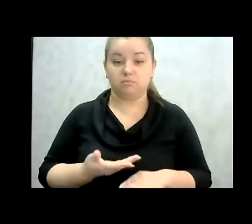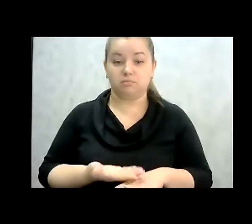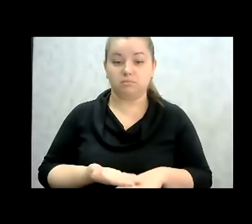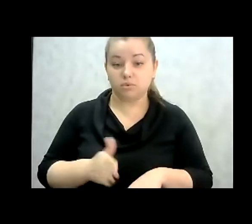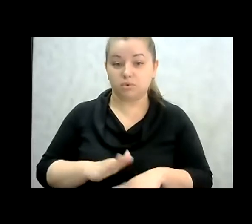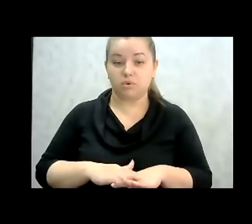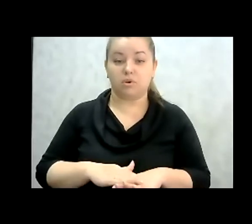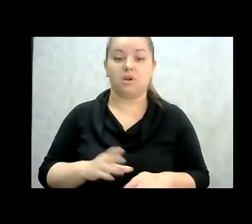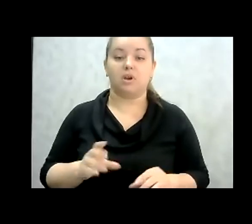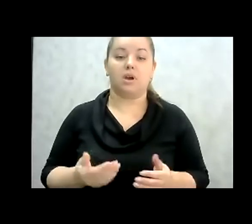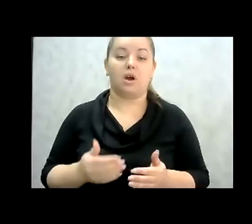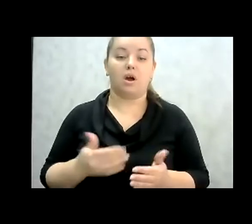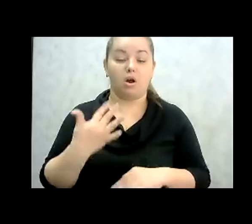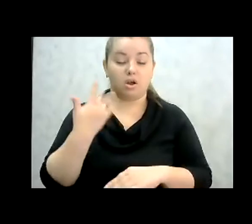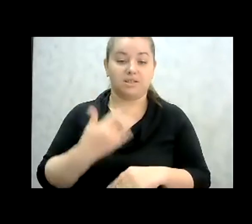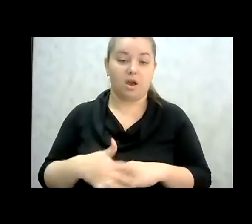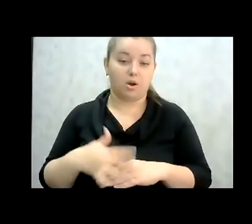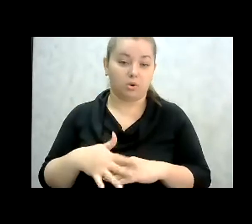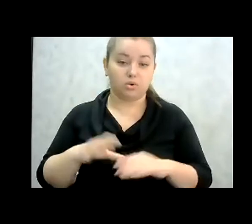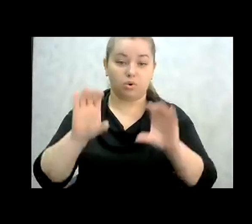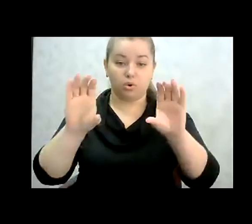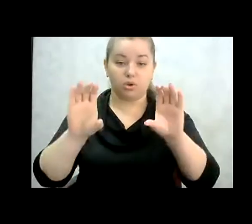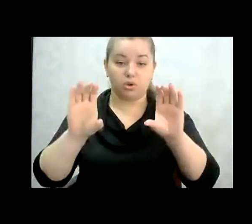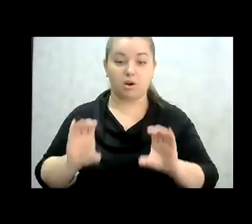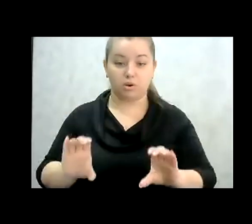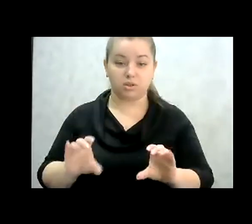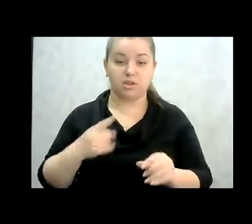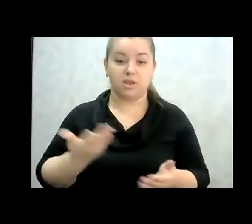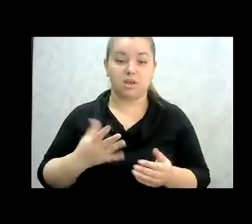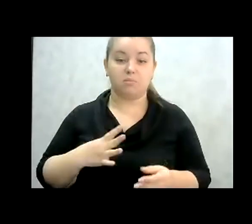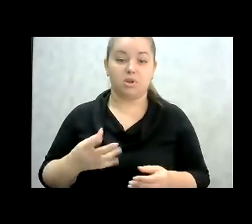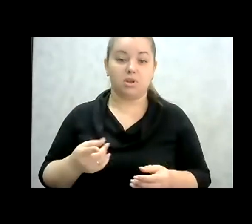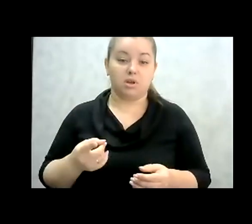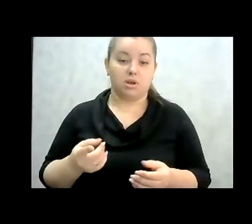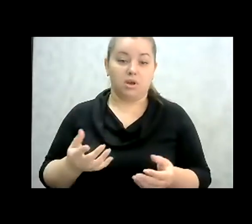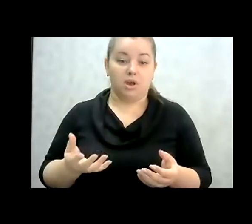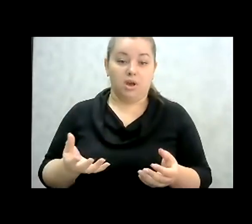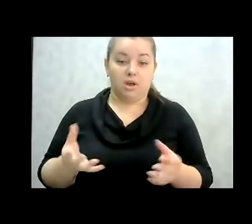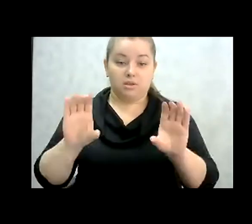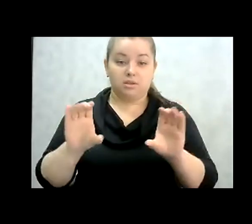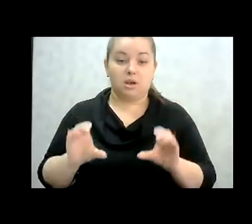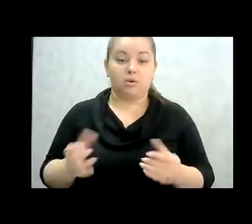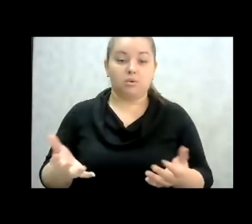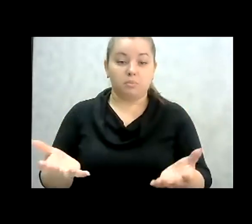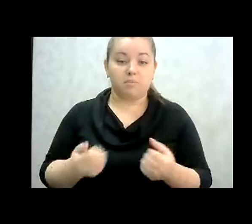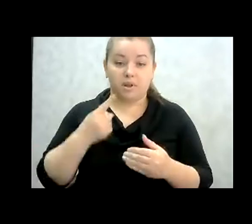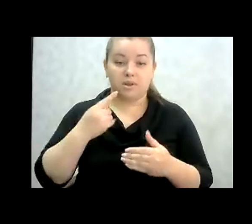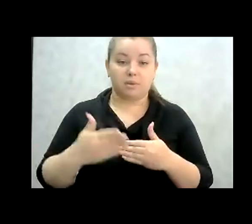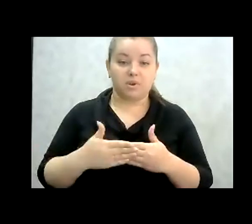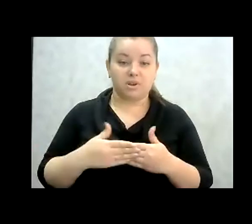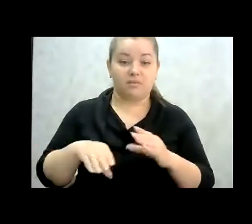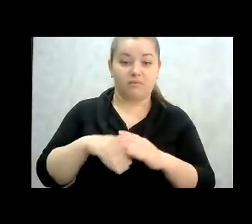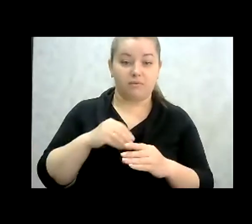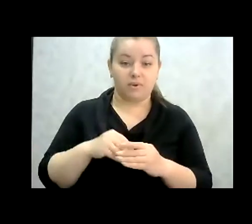we confronted certain difficulties, including the need to quickly